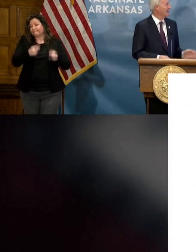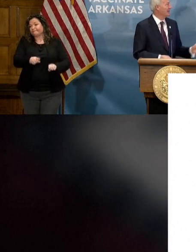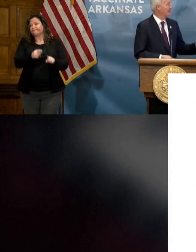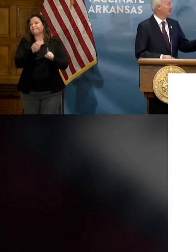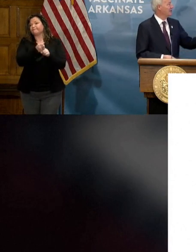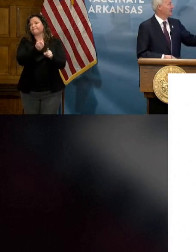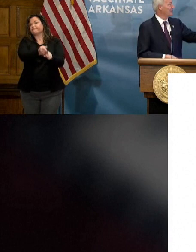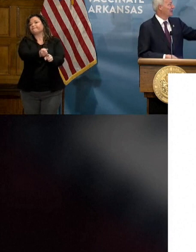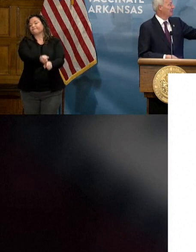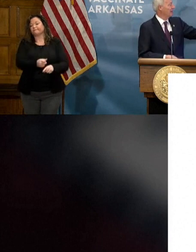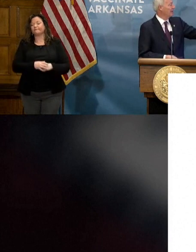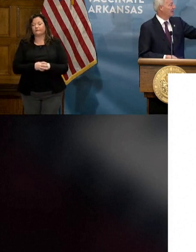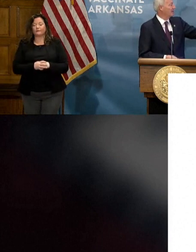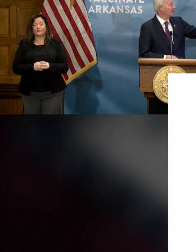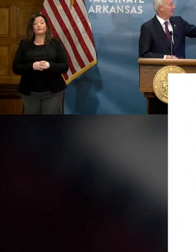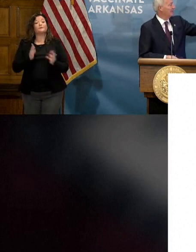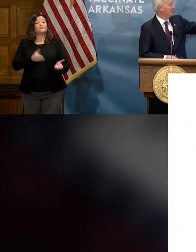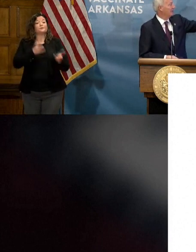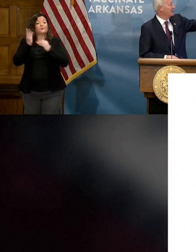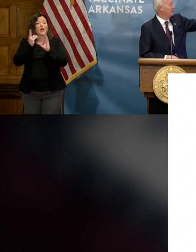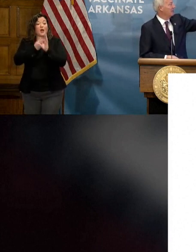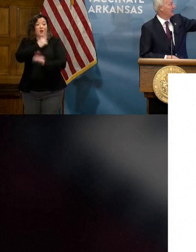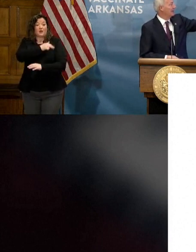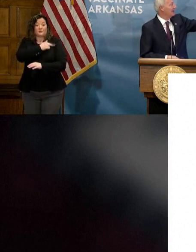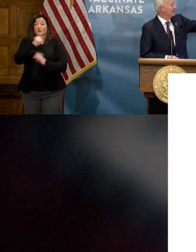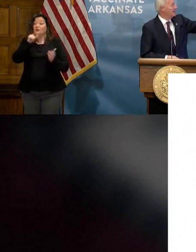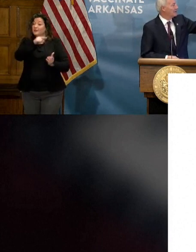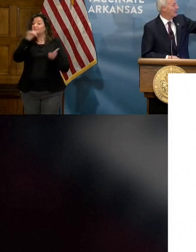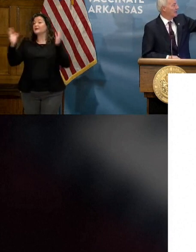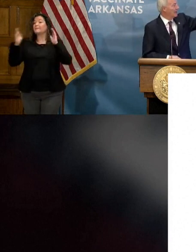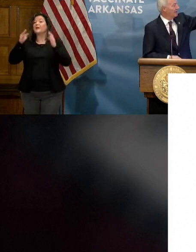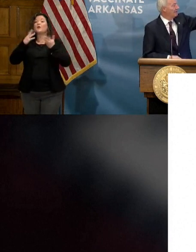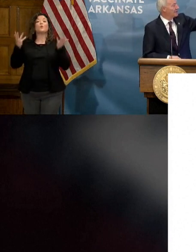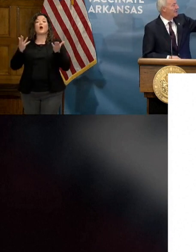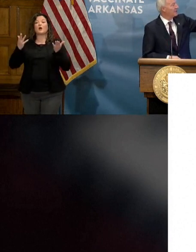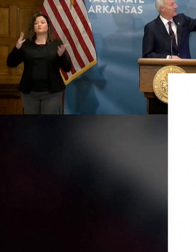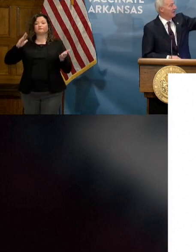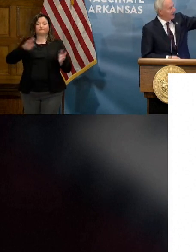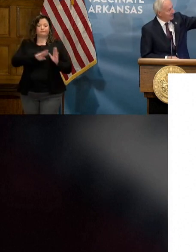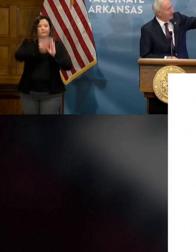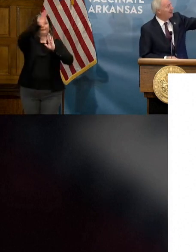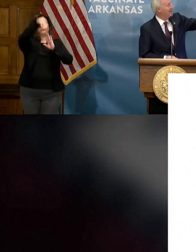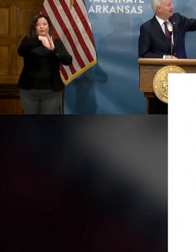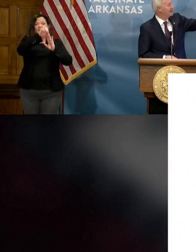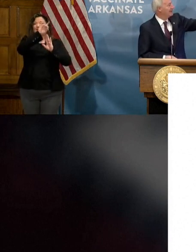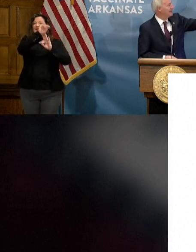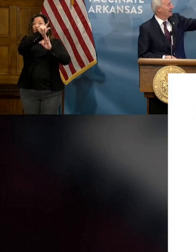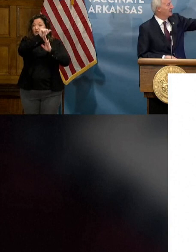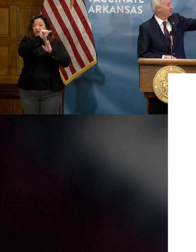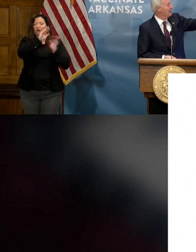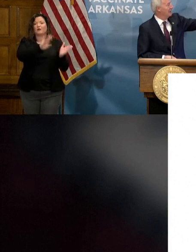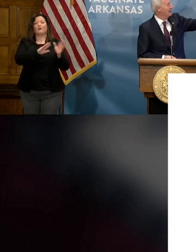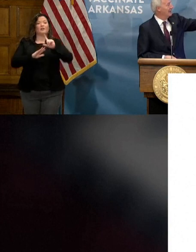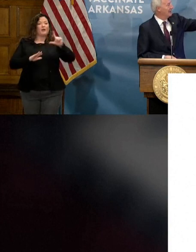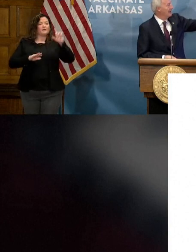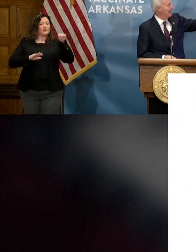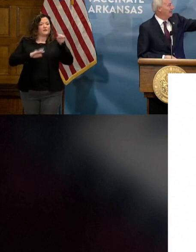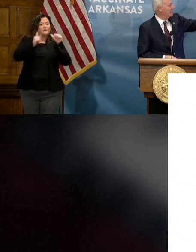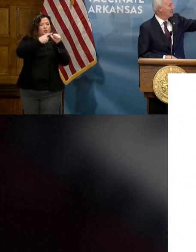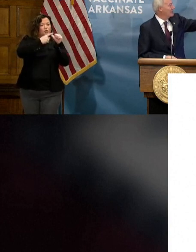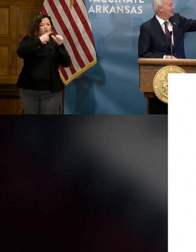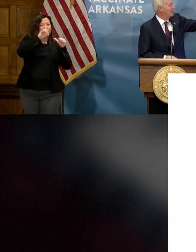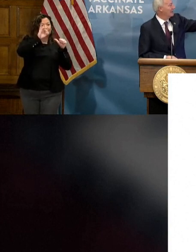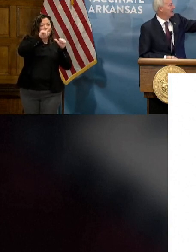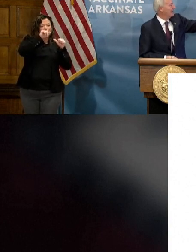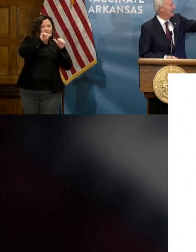Hospitalizations, this is just a comparison of the Delta peak. So on the left, this first hump is the Delta peak, and